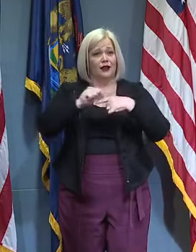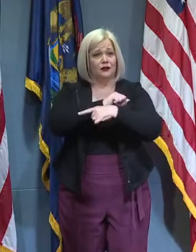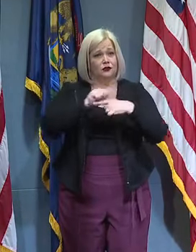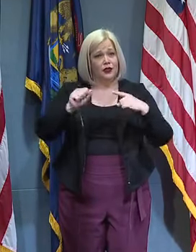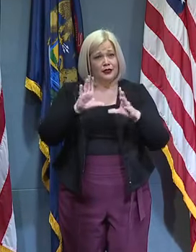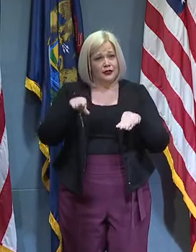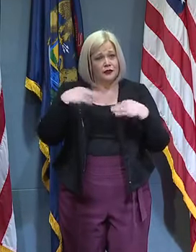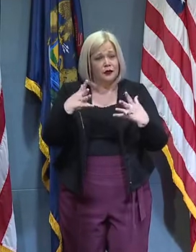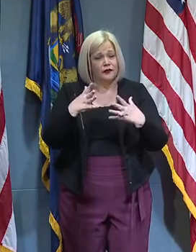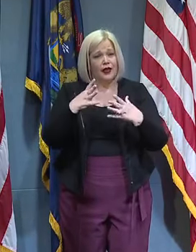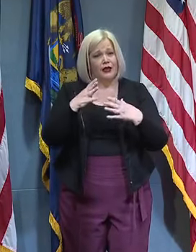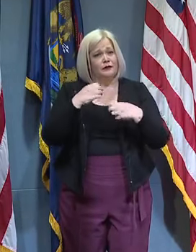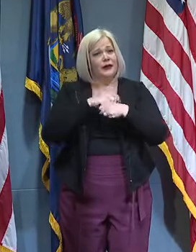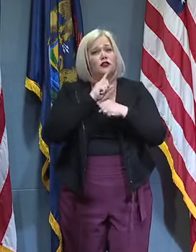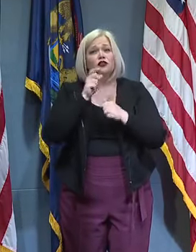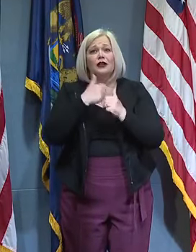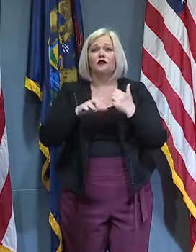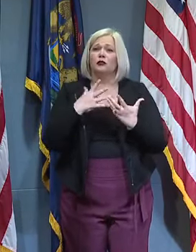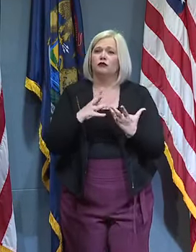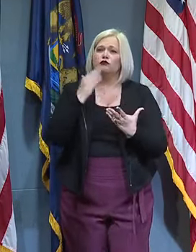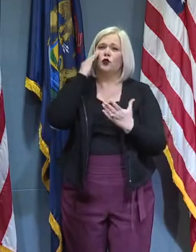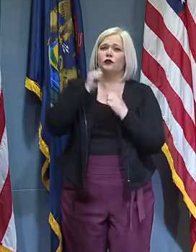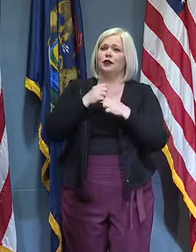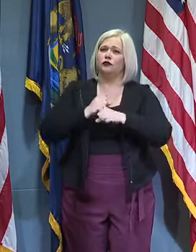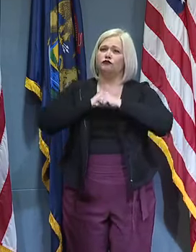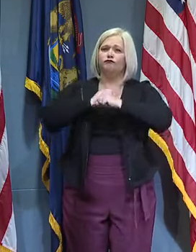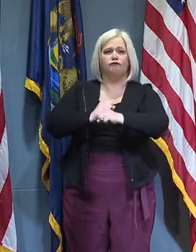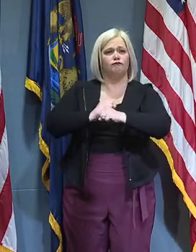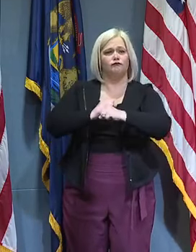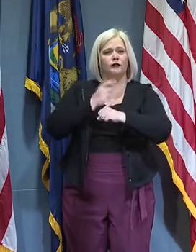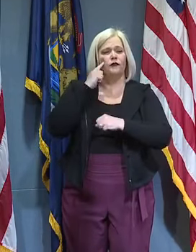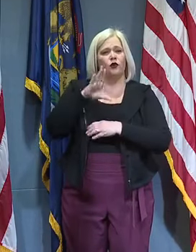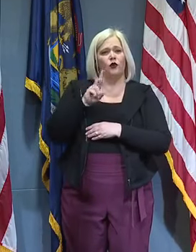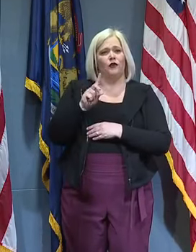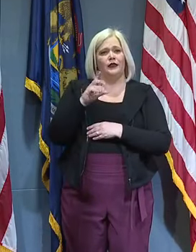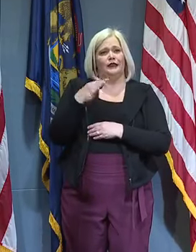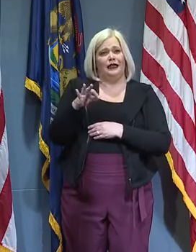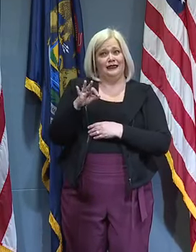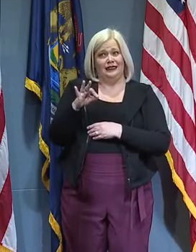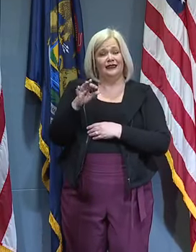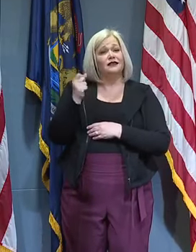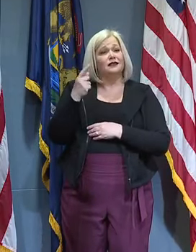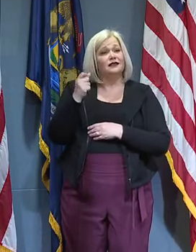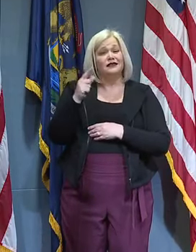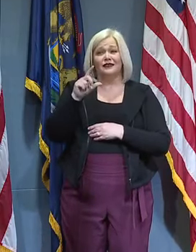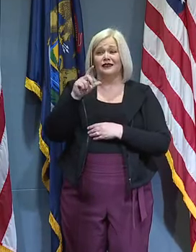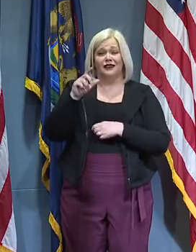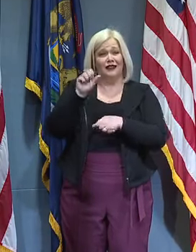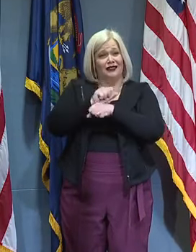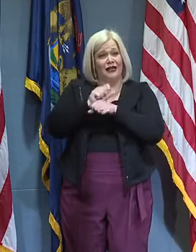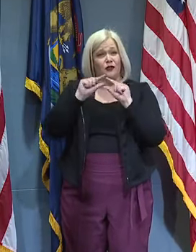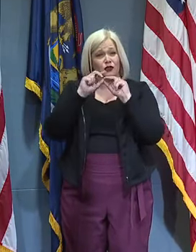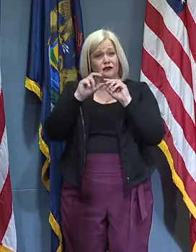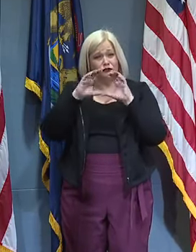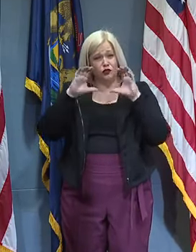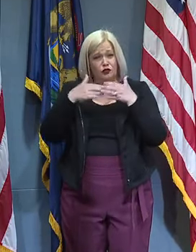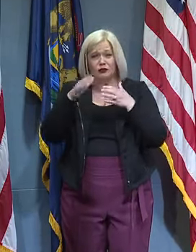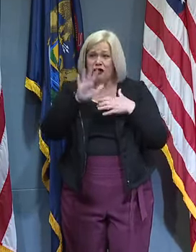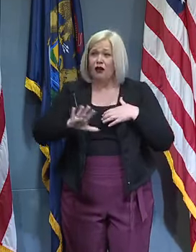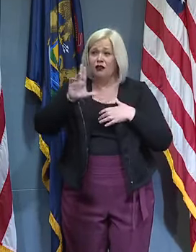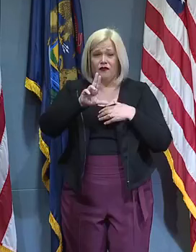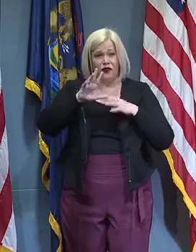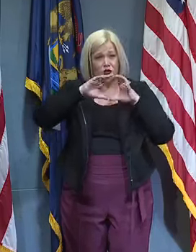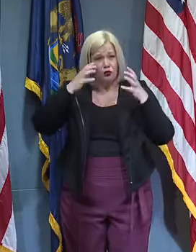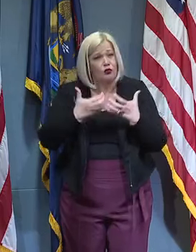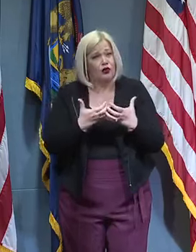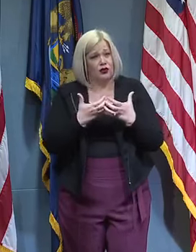COVID-19 preparedness and infection control that are being utilized by labor unions across the country. Today, I